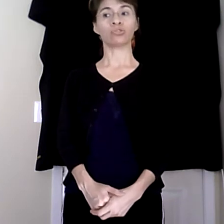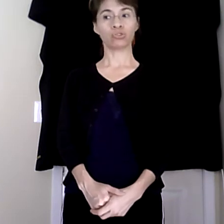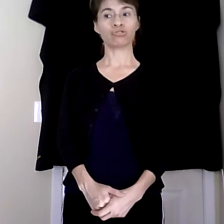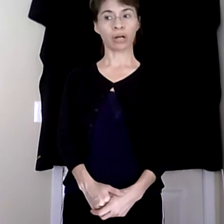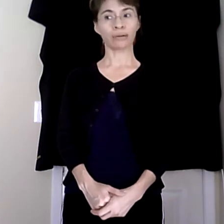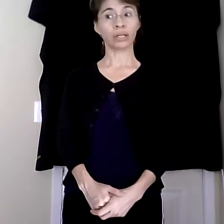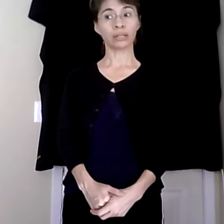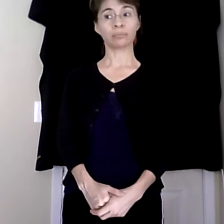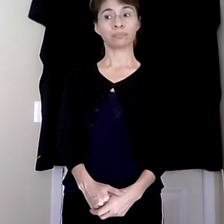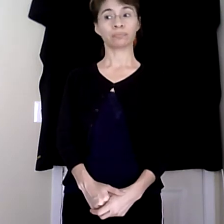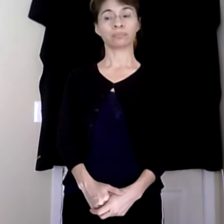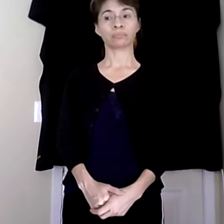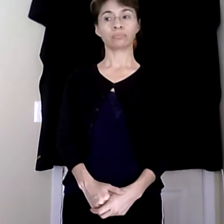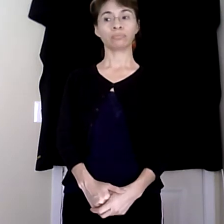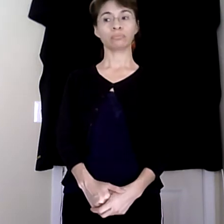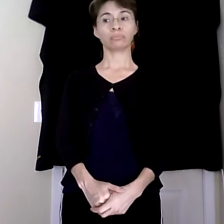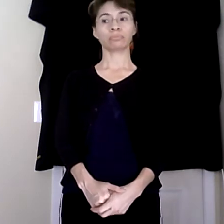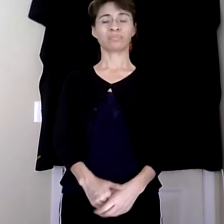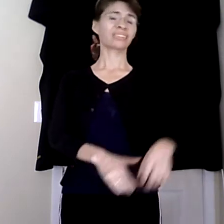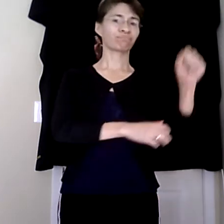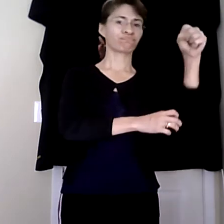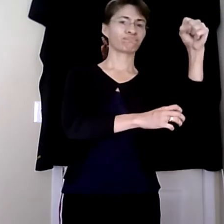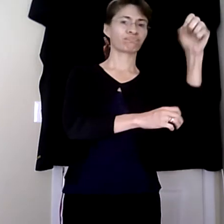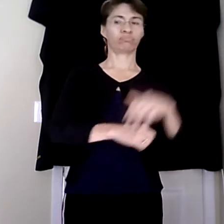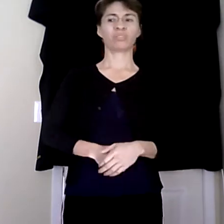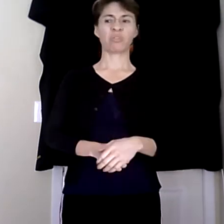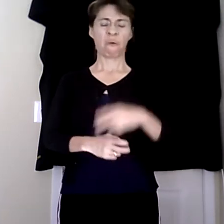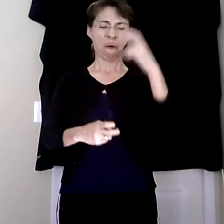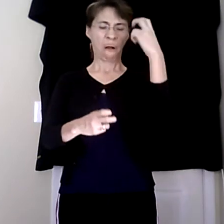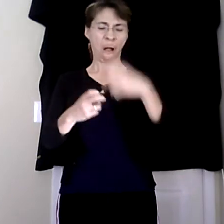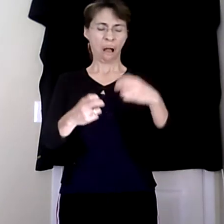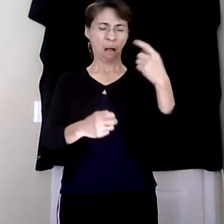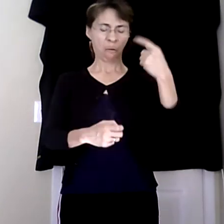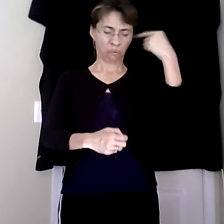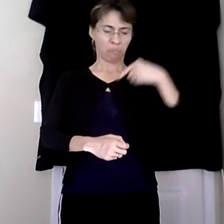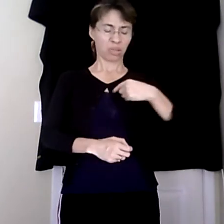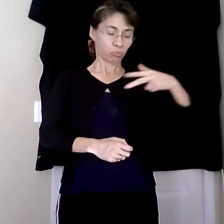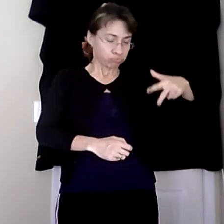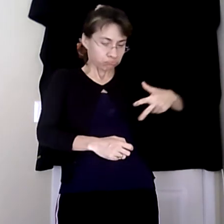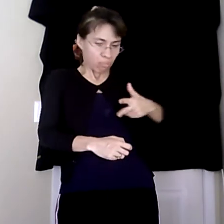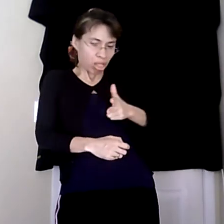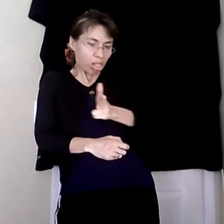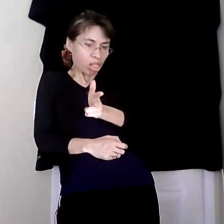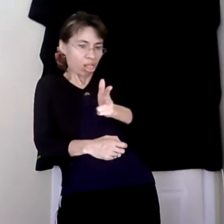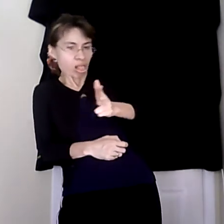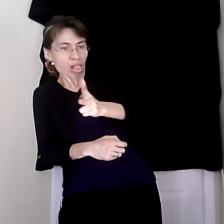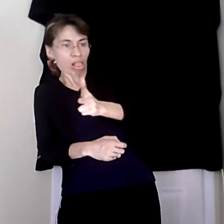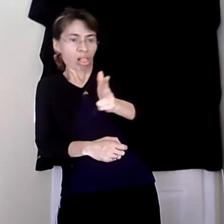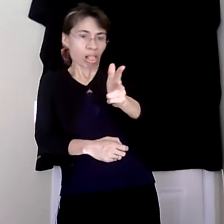But really, the driveway is supposed to be public and it's supposed to be shared with